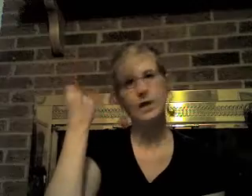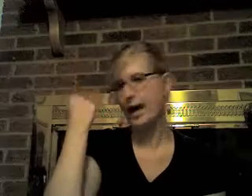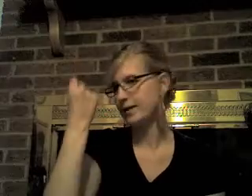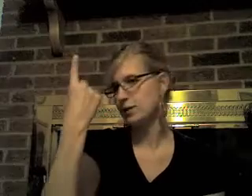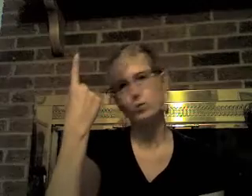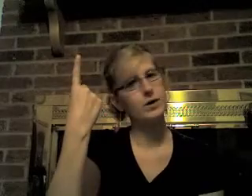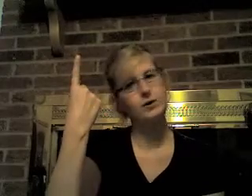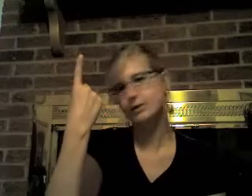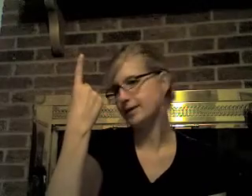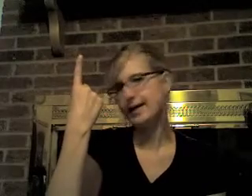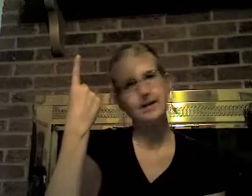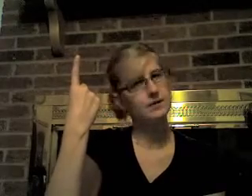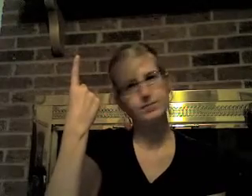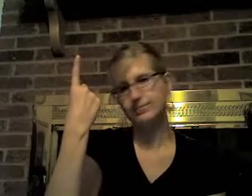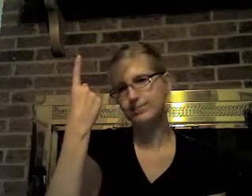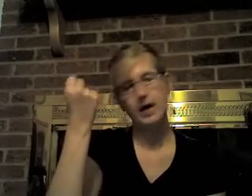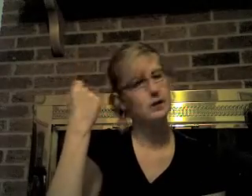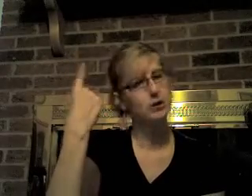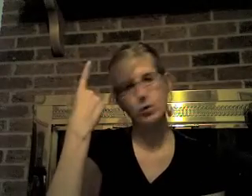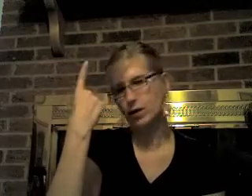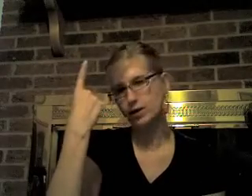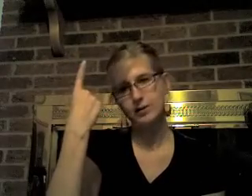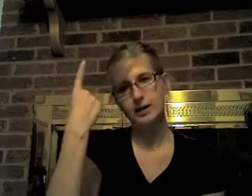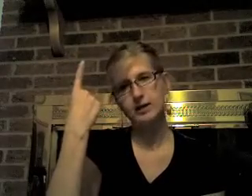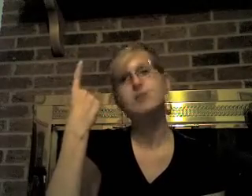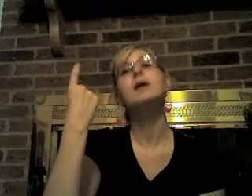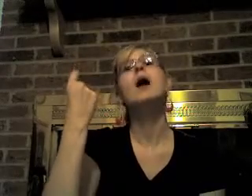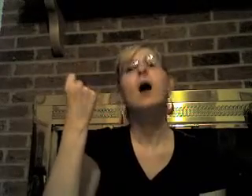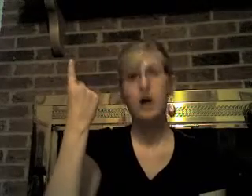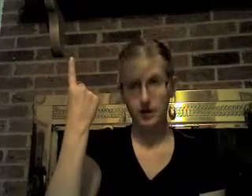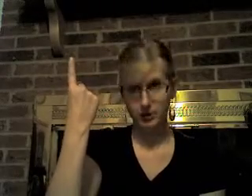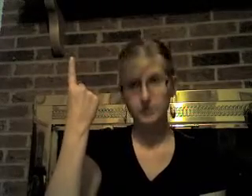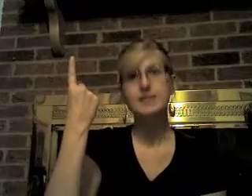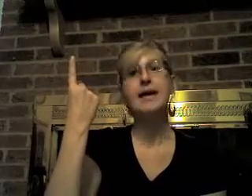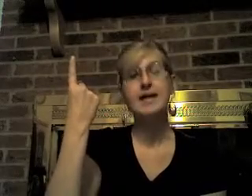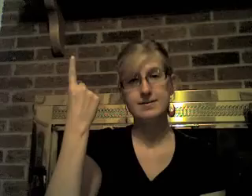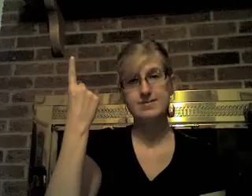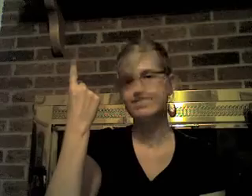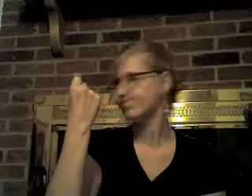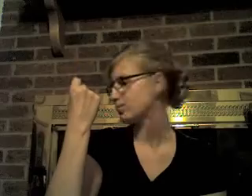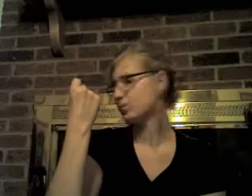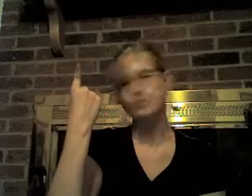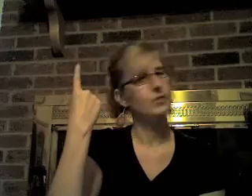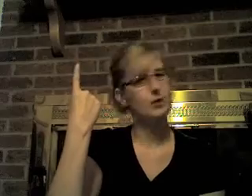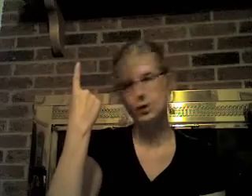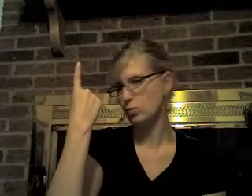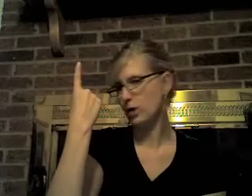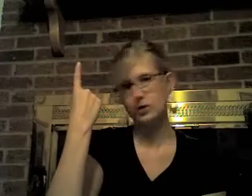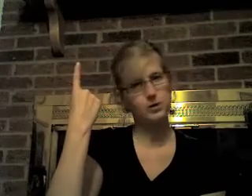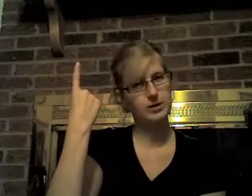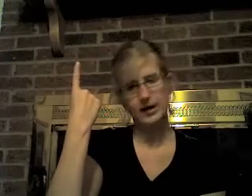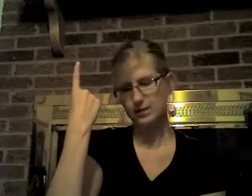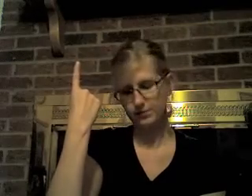I don't understand. I don't understand. Understand. Don't understand.